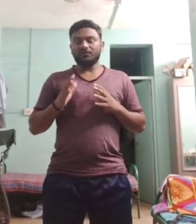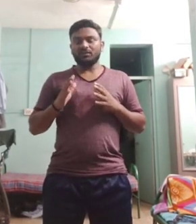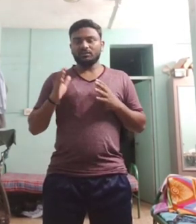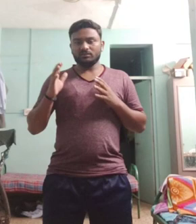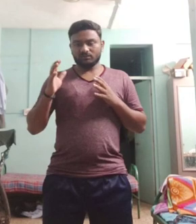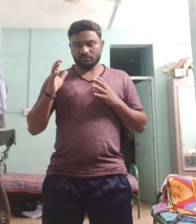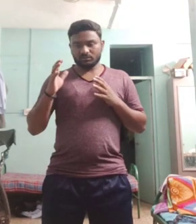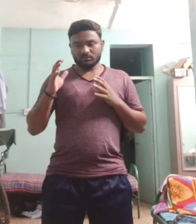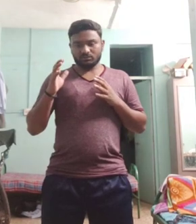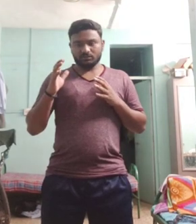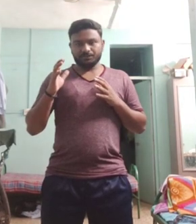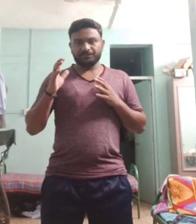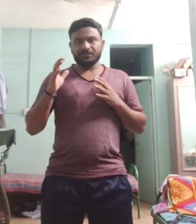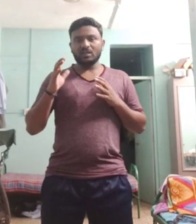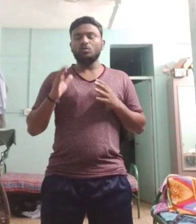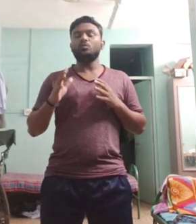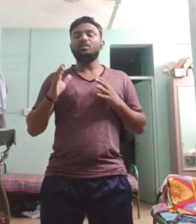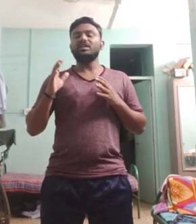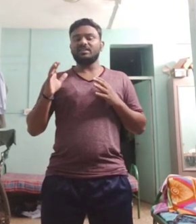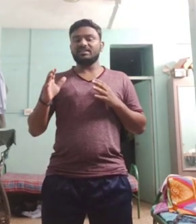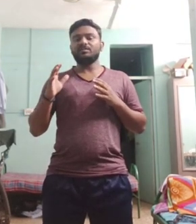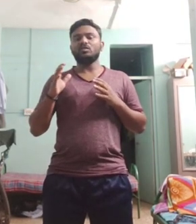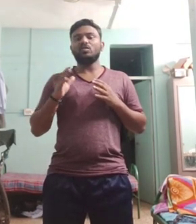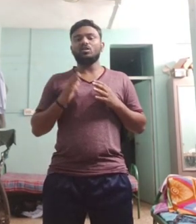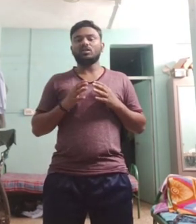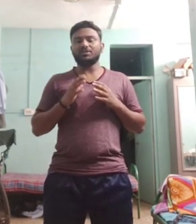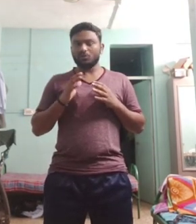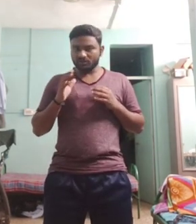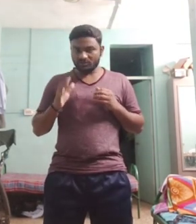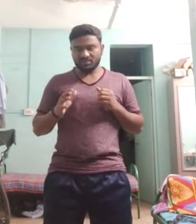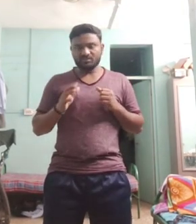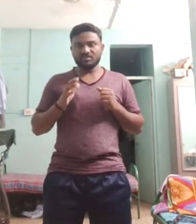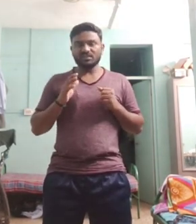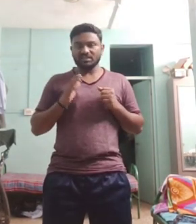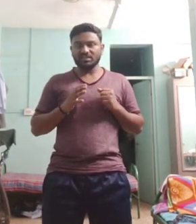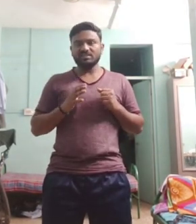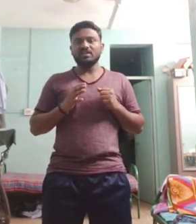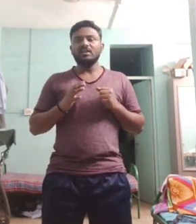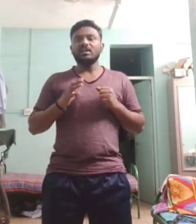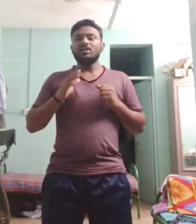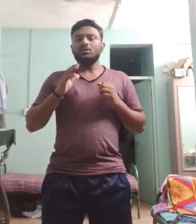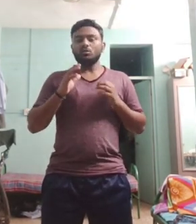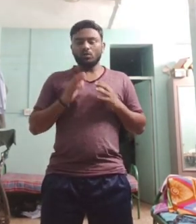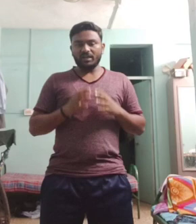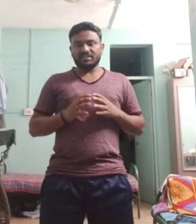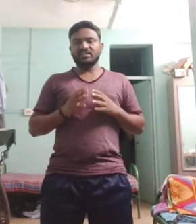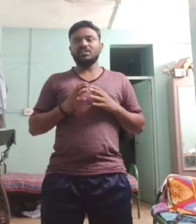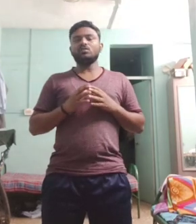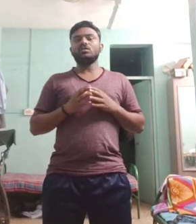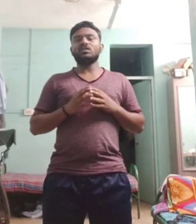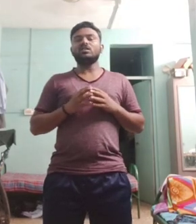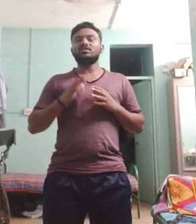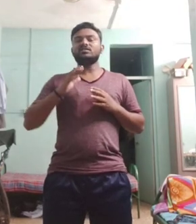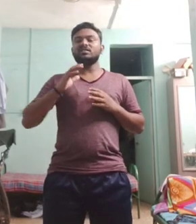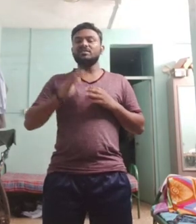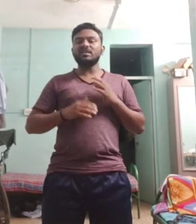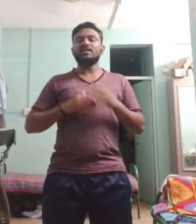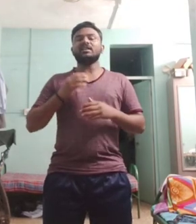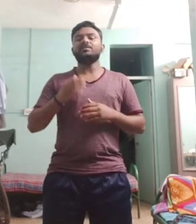the looping concept or control systems is to execute a similar type